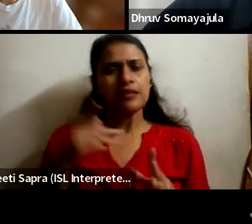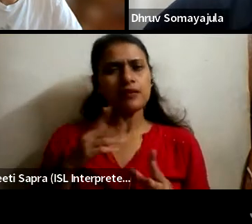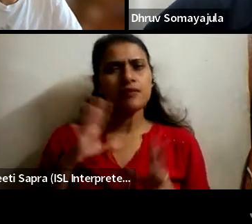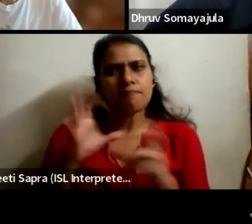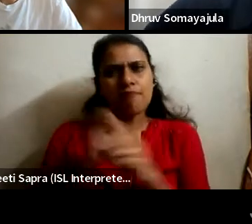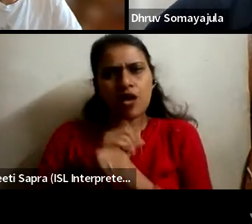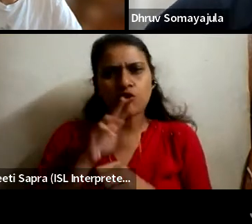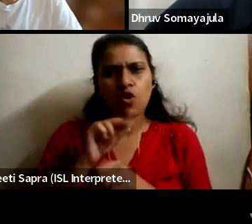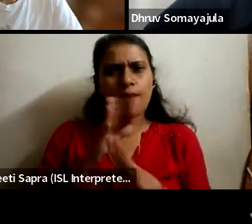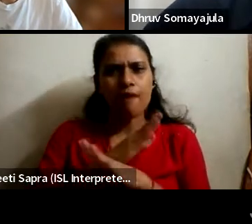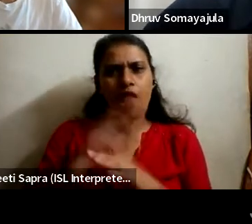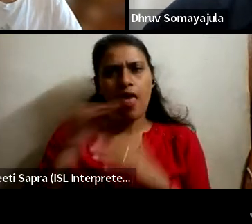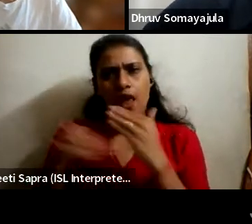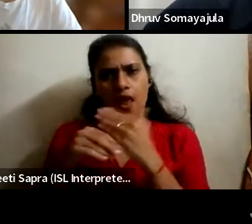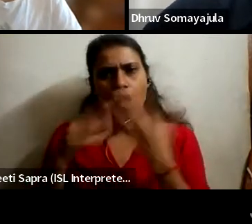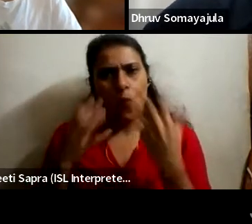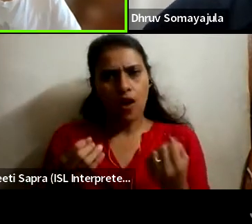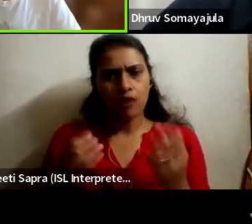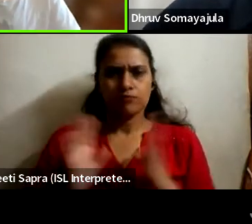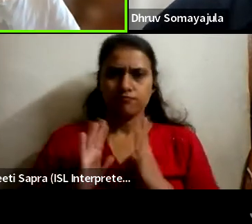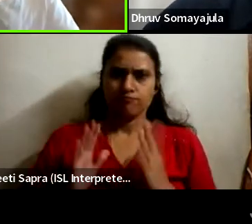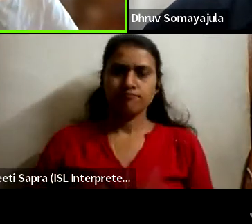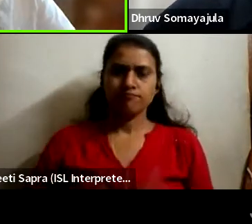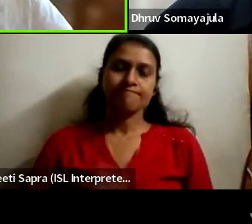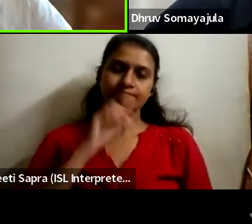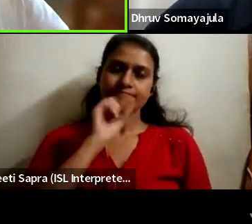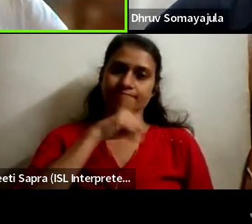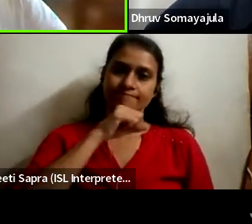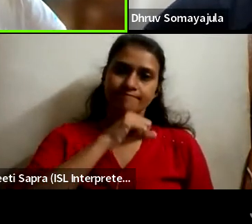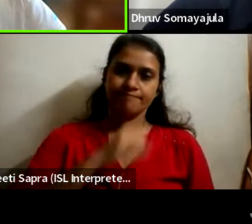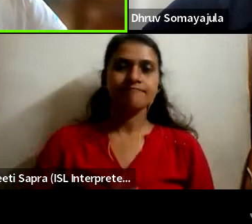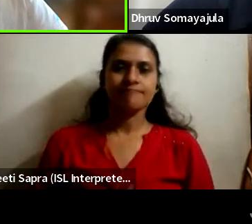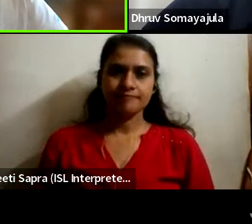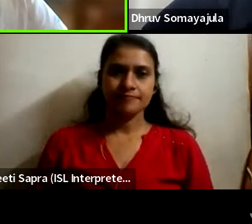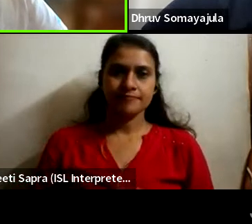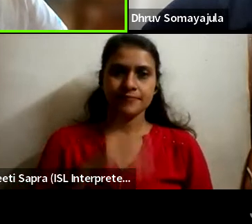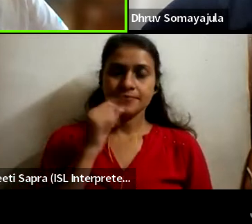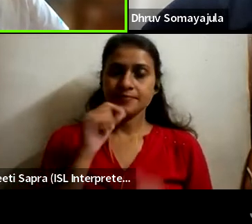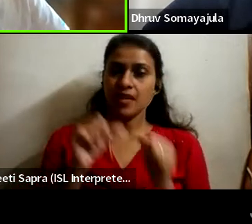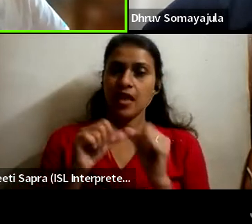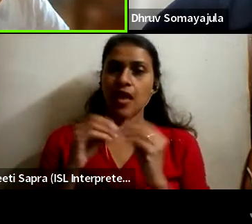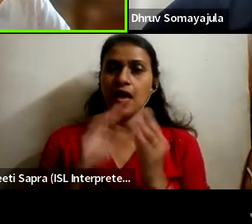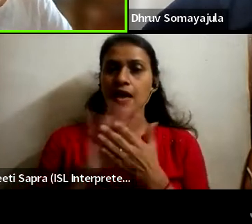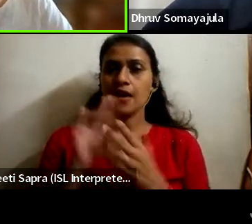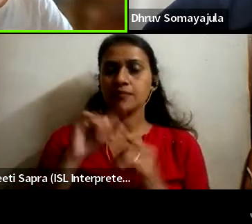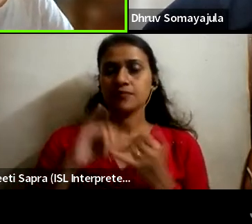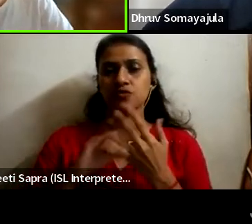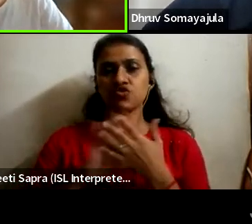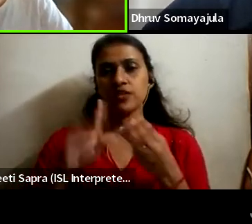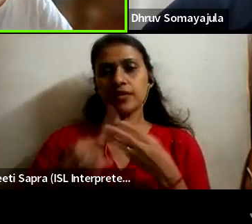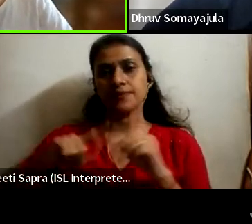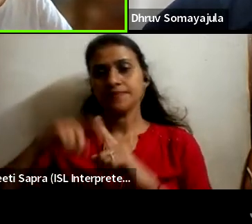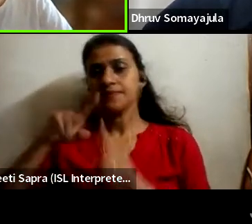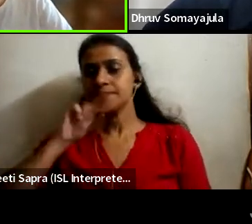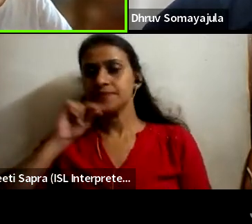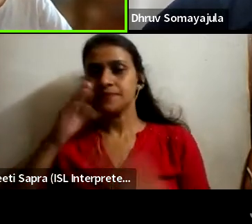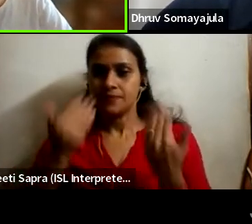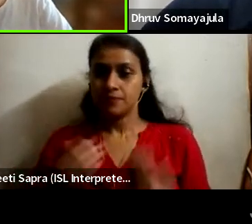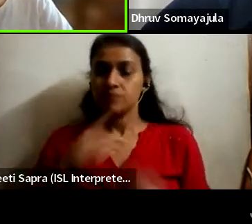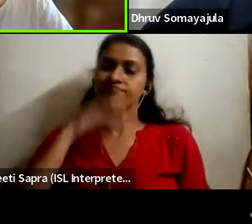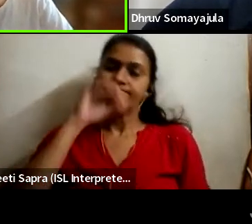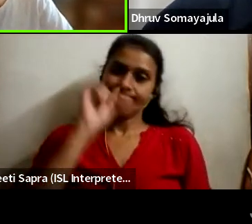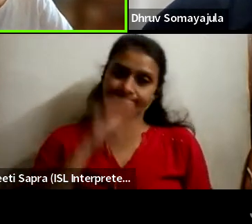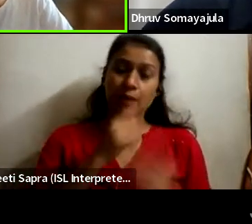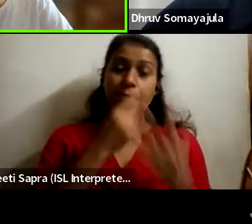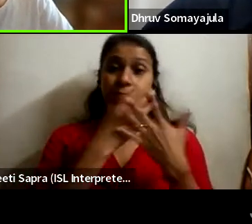about. Yeah, no, absolutely. I think this has already been such a fantastic discussion with a lot